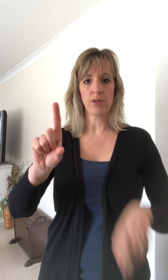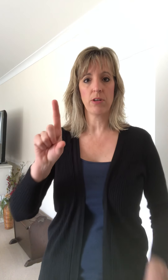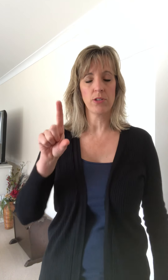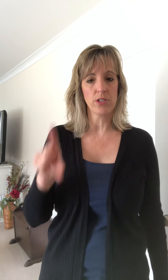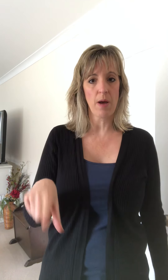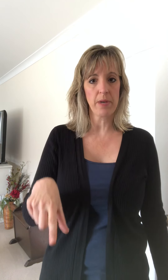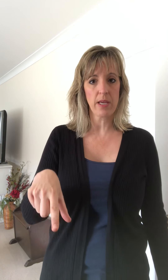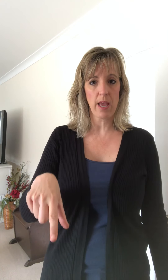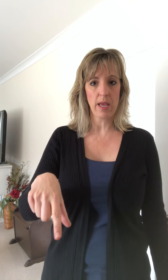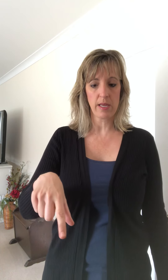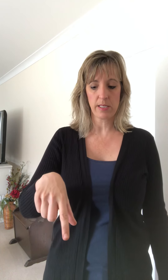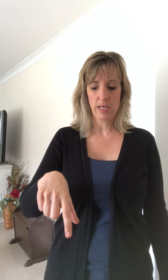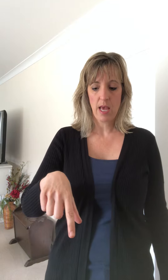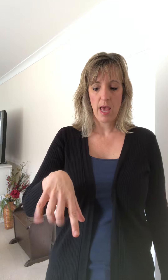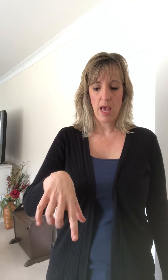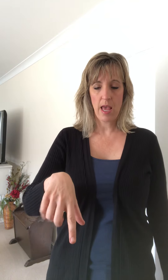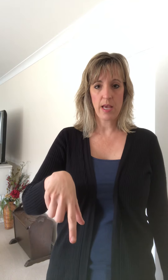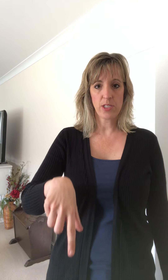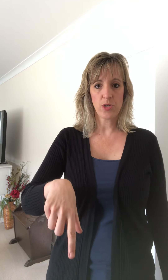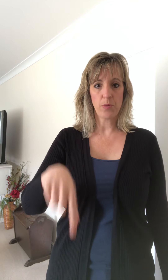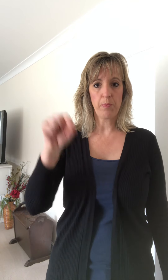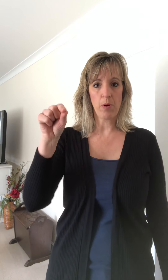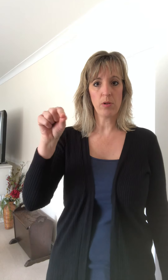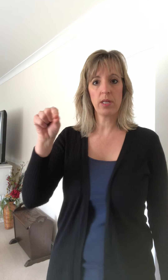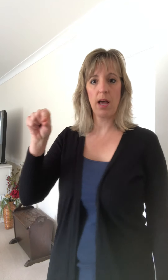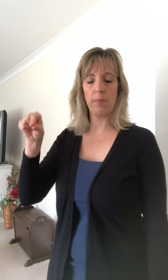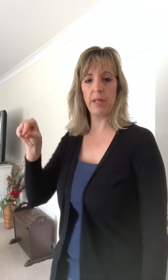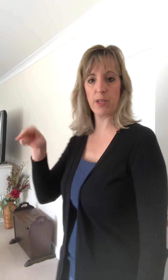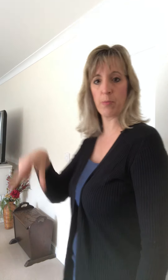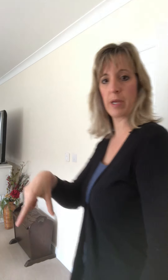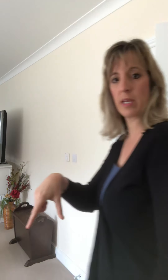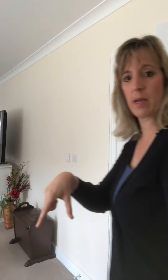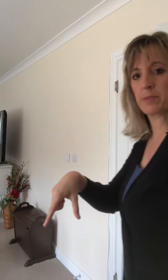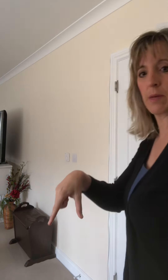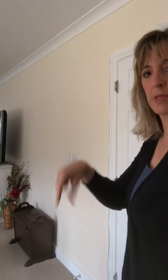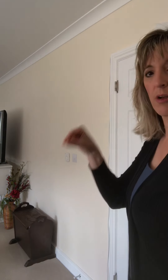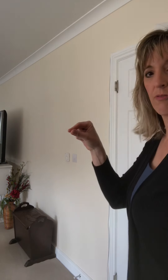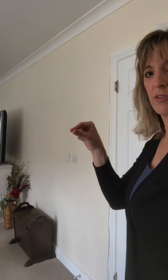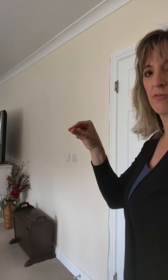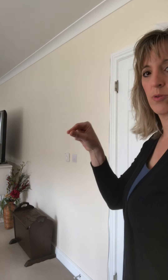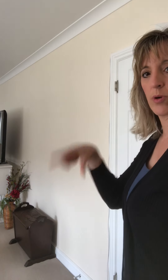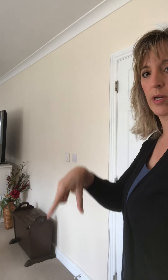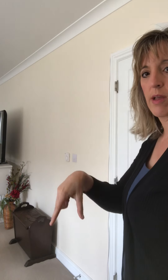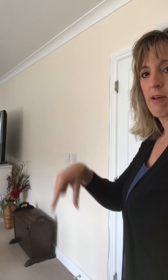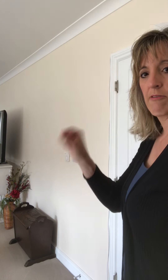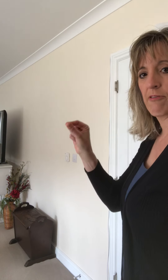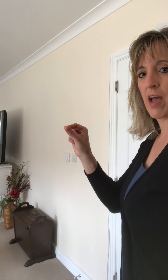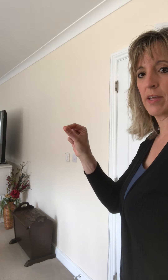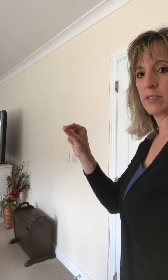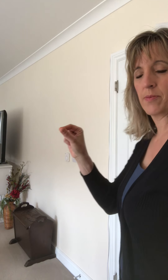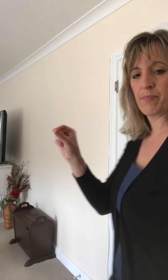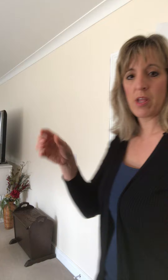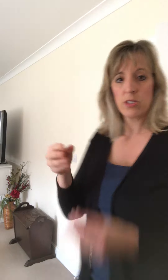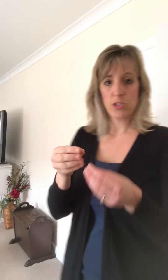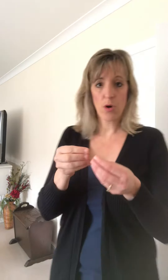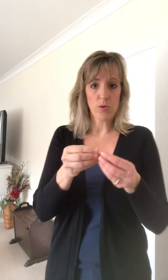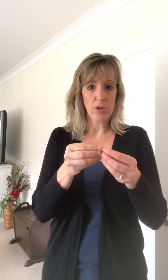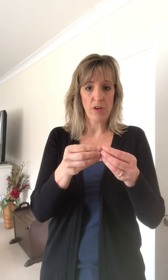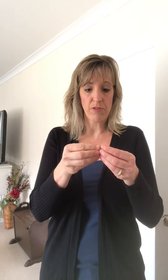on your dominant hand and you pull it up like you're picking up something off of the floor. Find. So if you